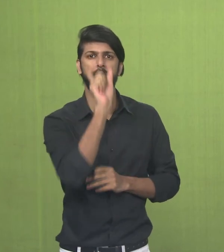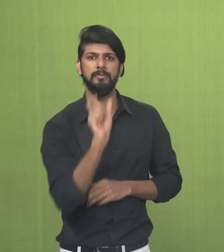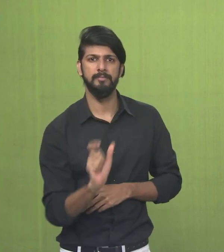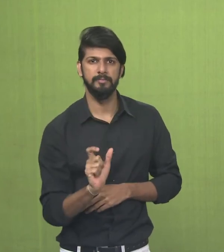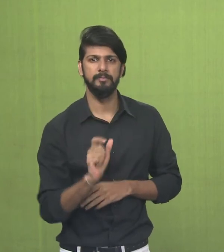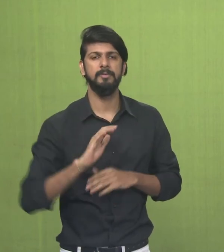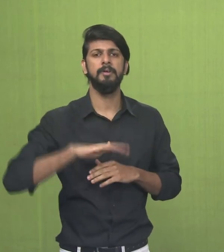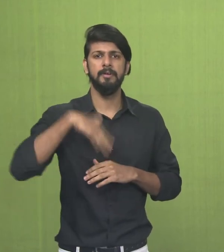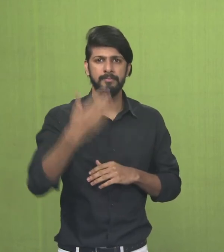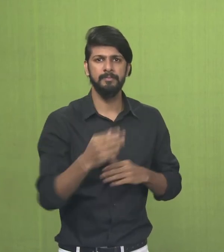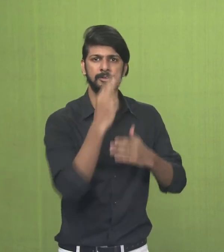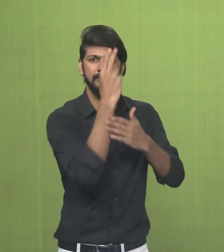Third, we'll have new words from the lesson.